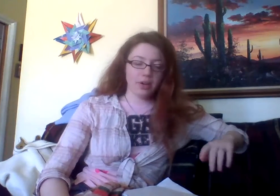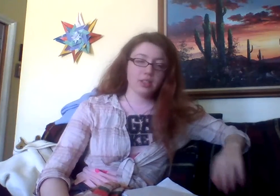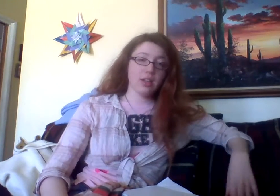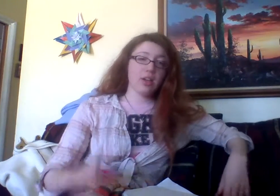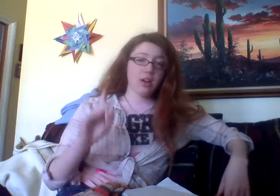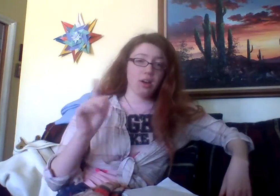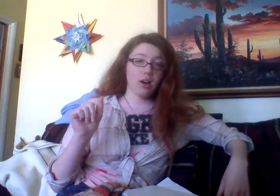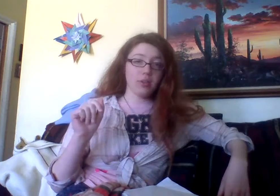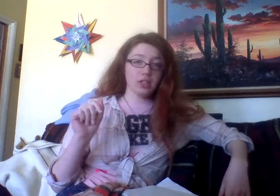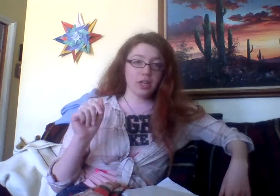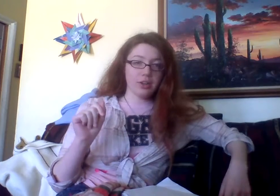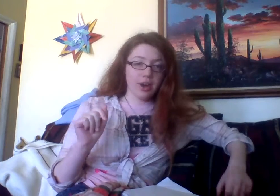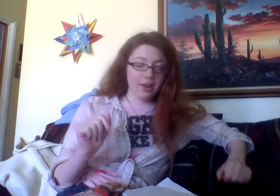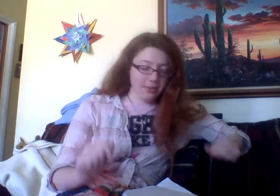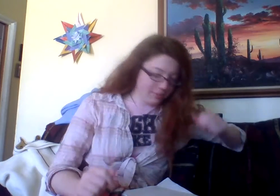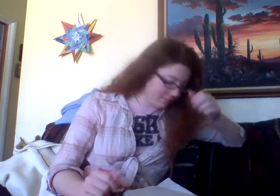works. Always shake your head.